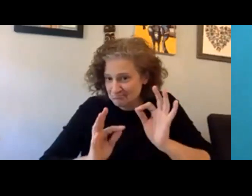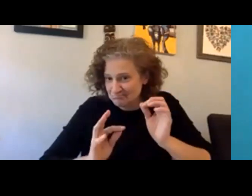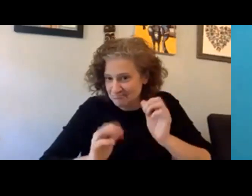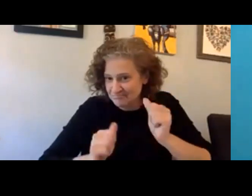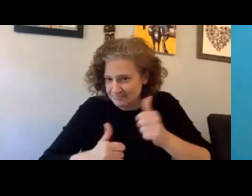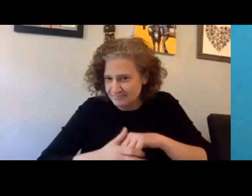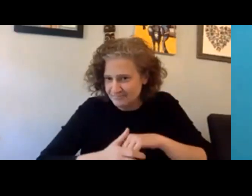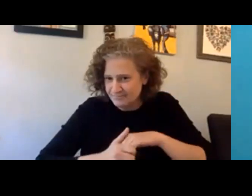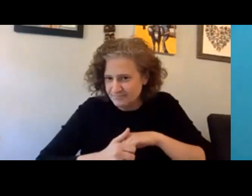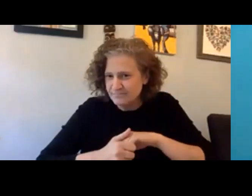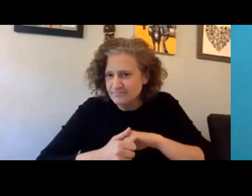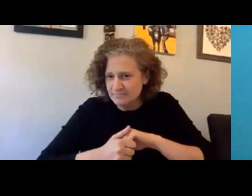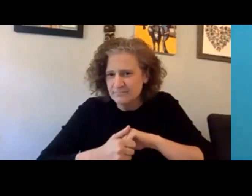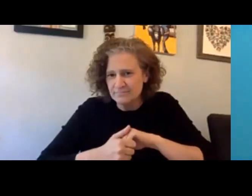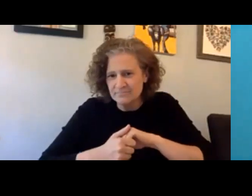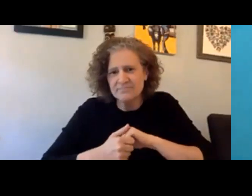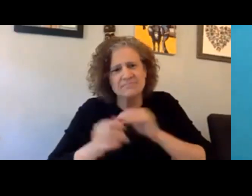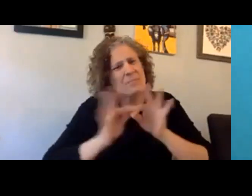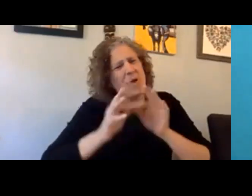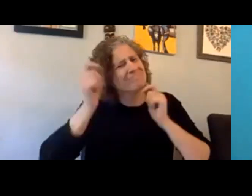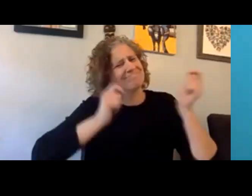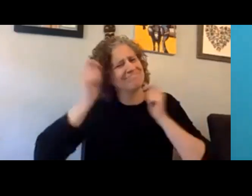Okay? All right?